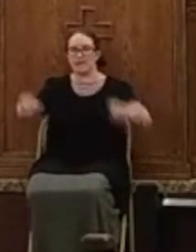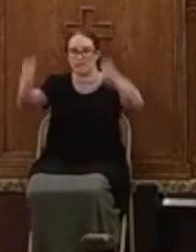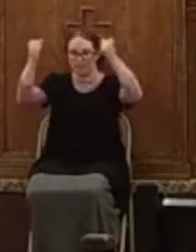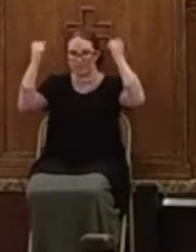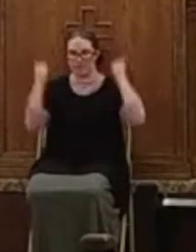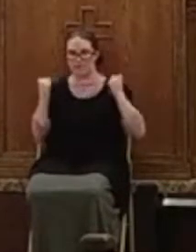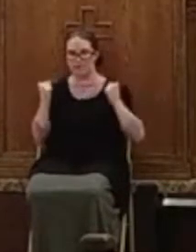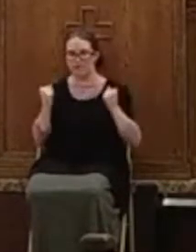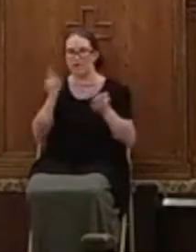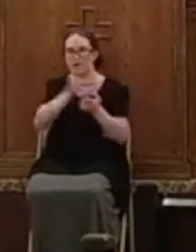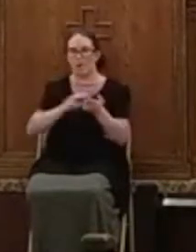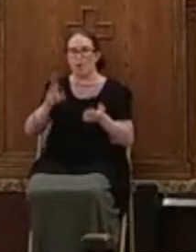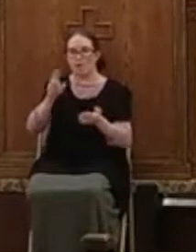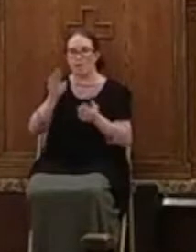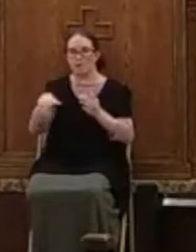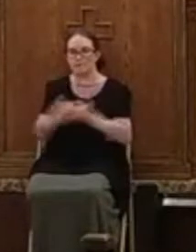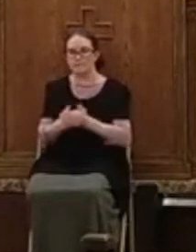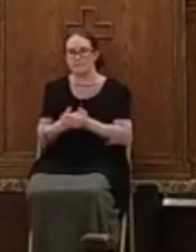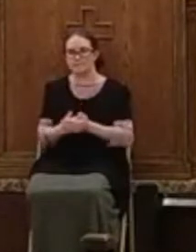power.